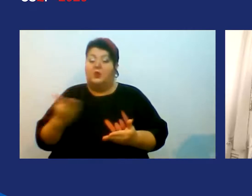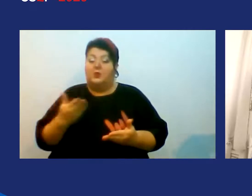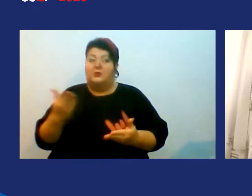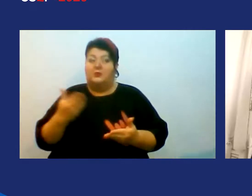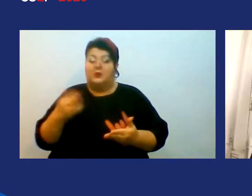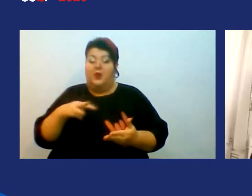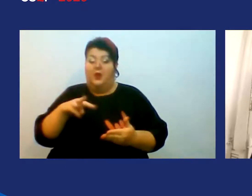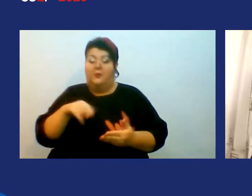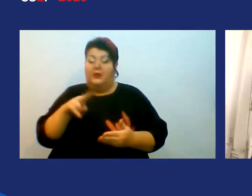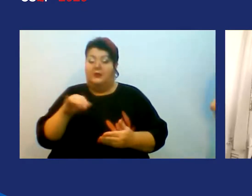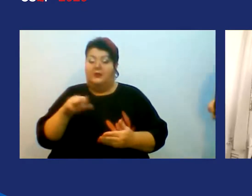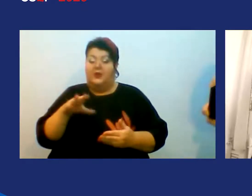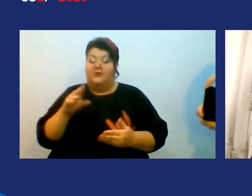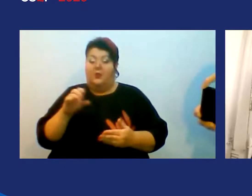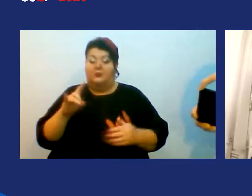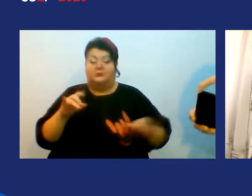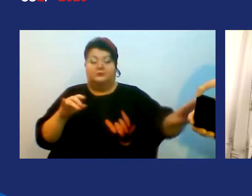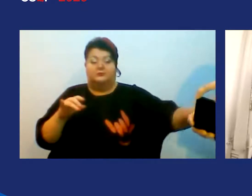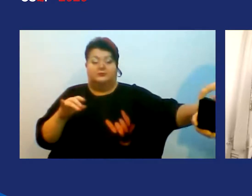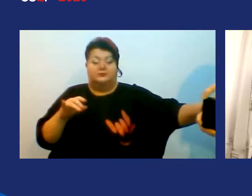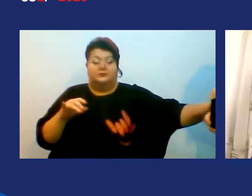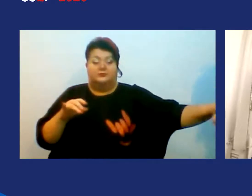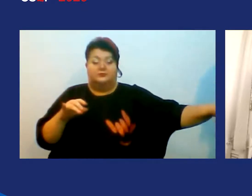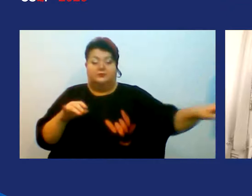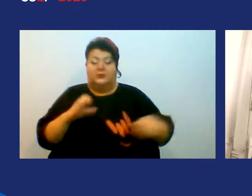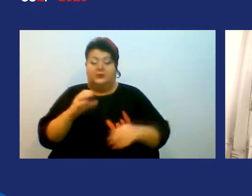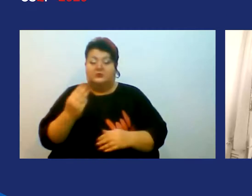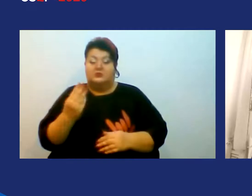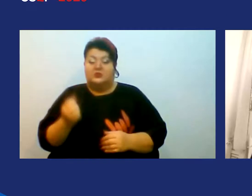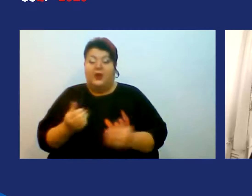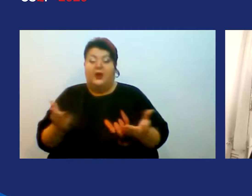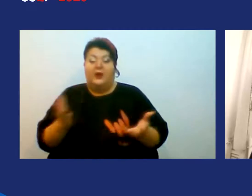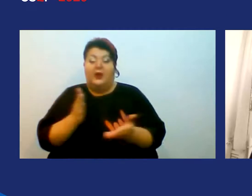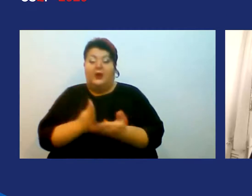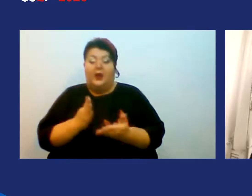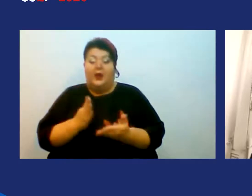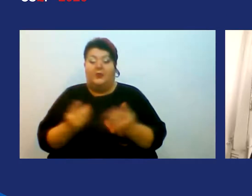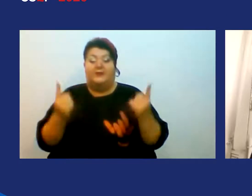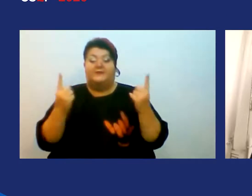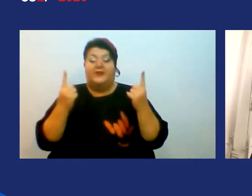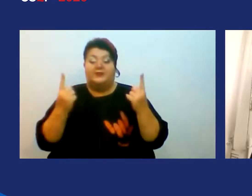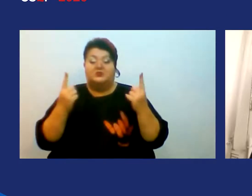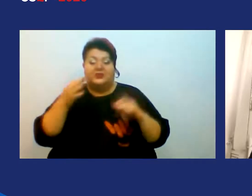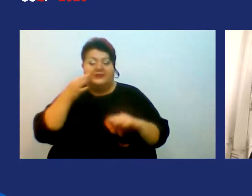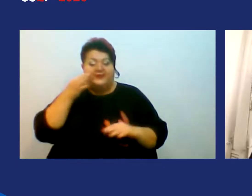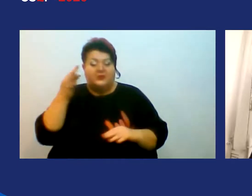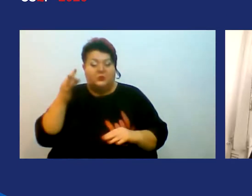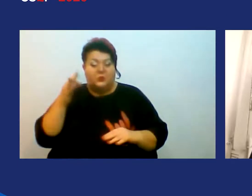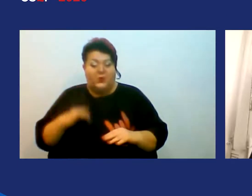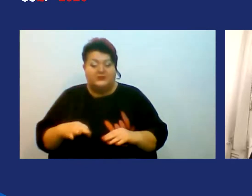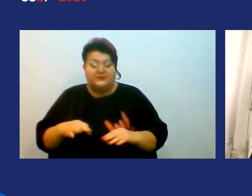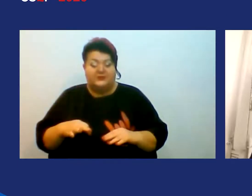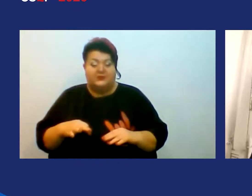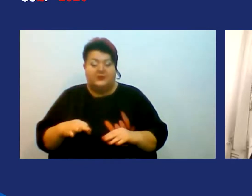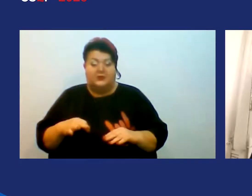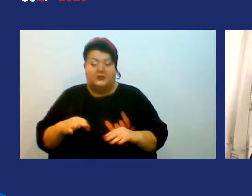the world, as well as working on campaigns in the United States. Mindy, thank you so much